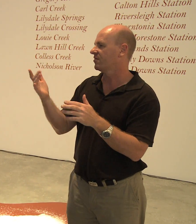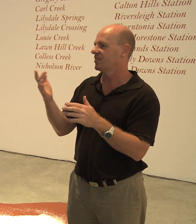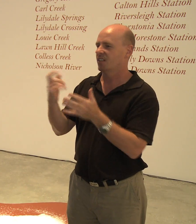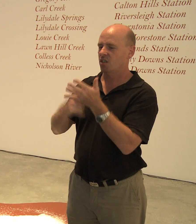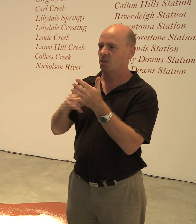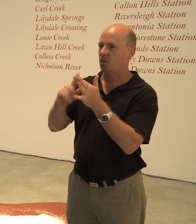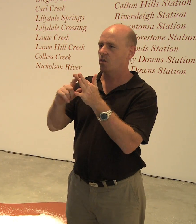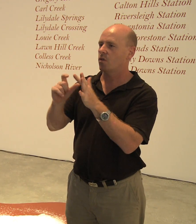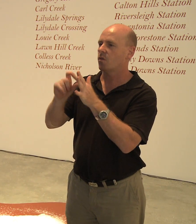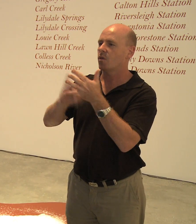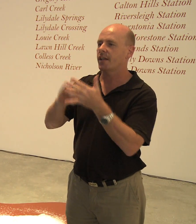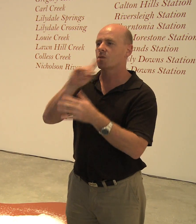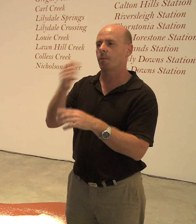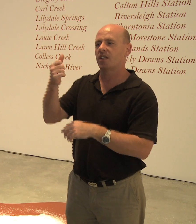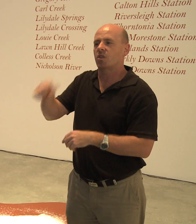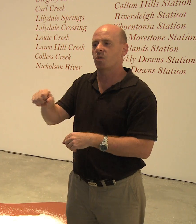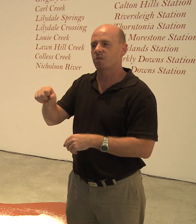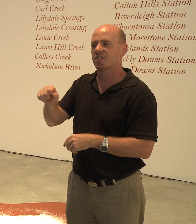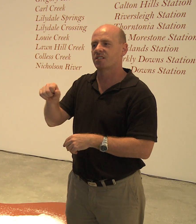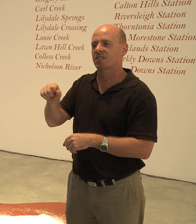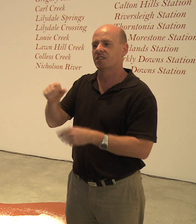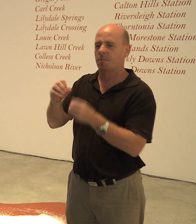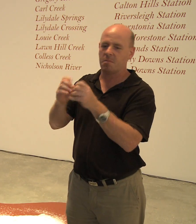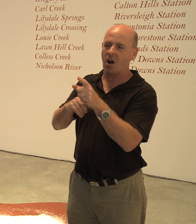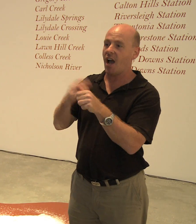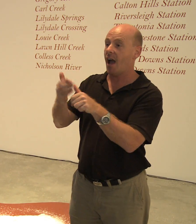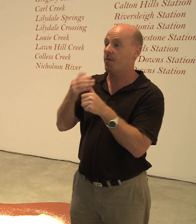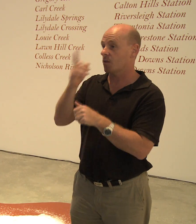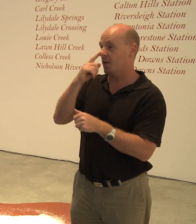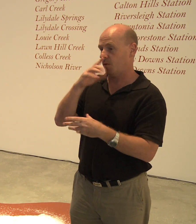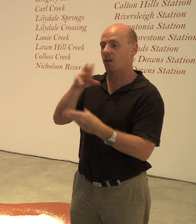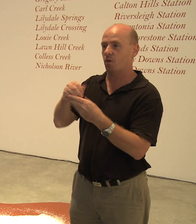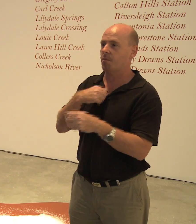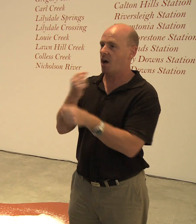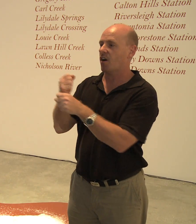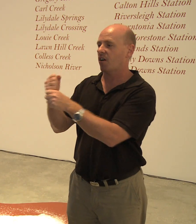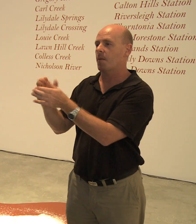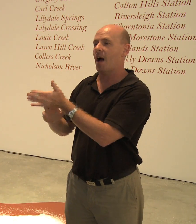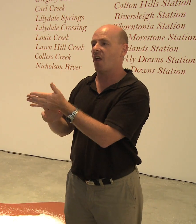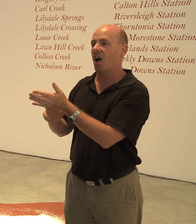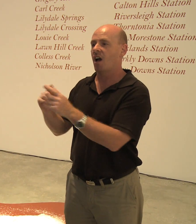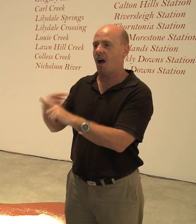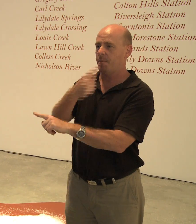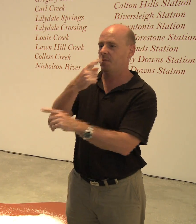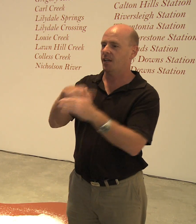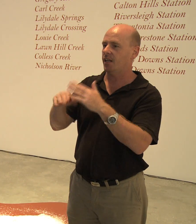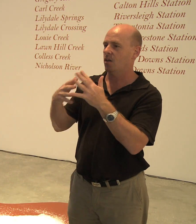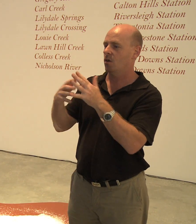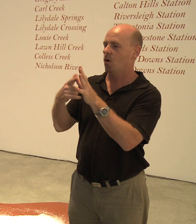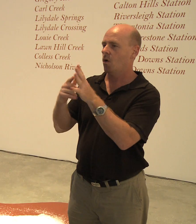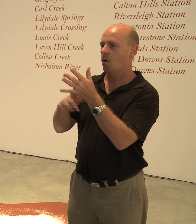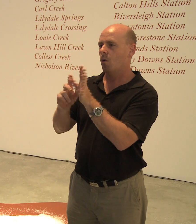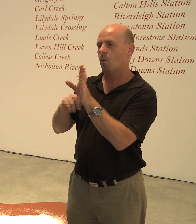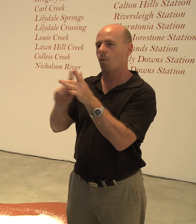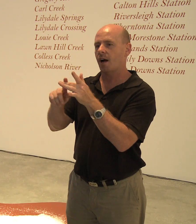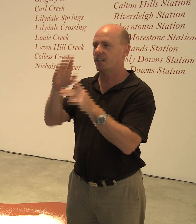reeds would have been used by Aboriginal people, including my great-great-grandmother up in Waanyi country, and so looking at where